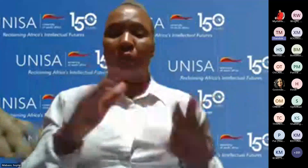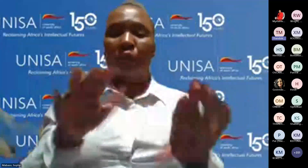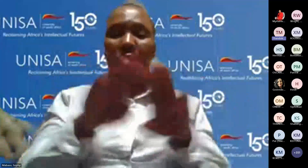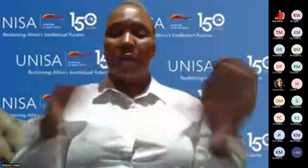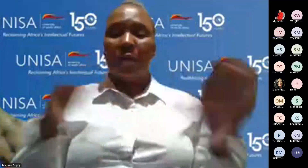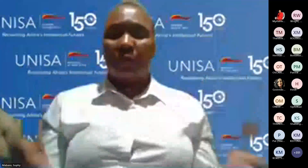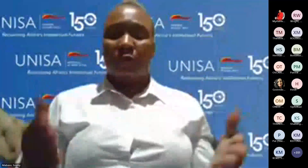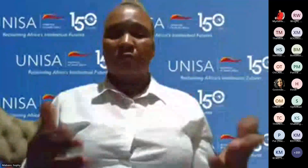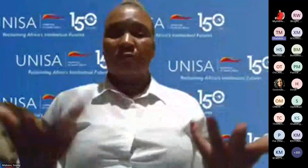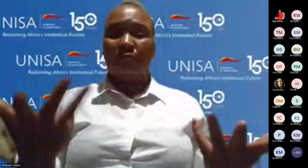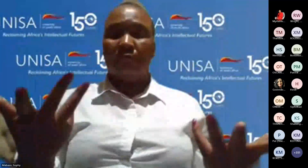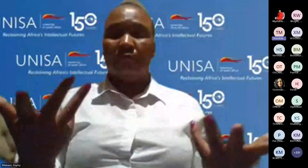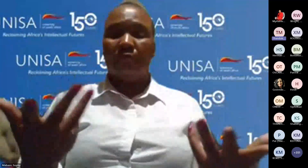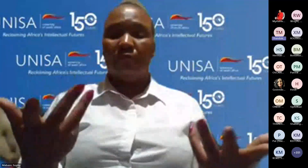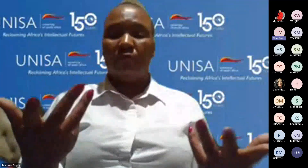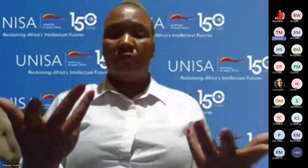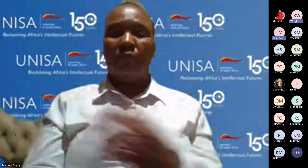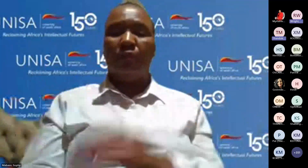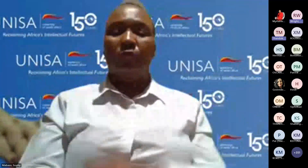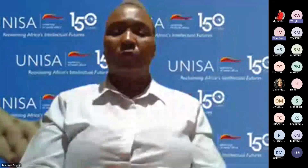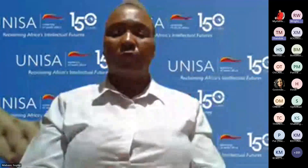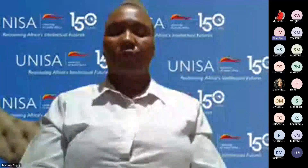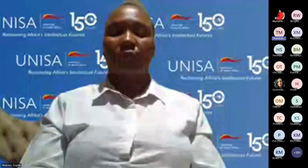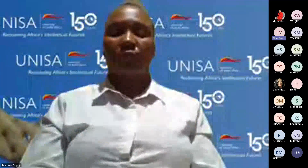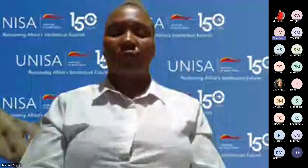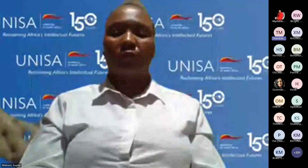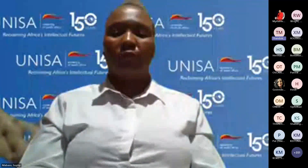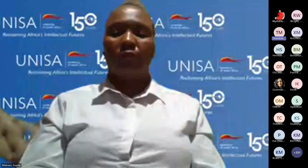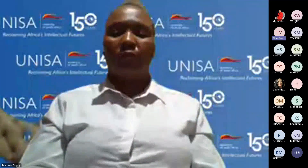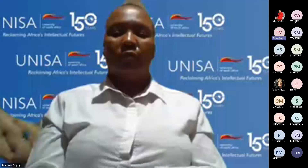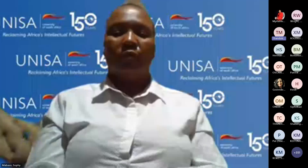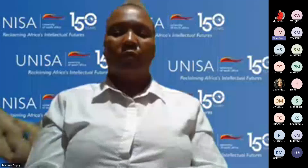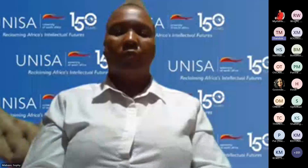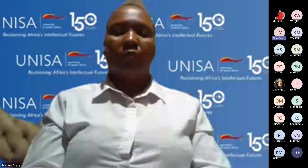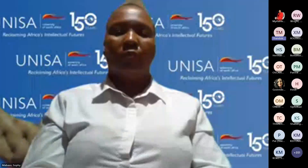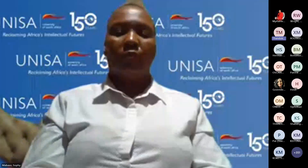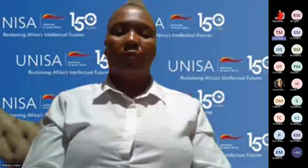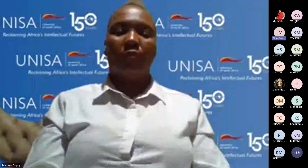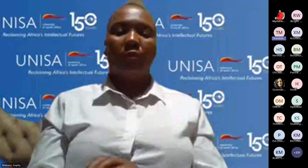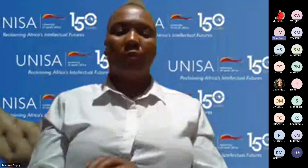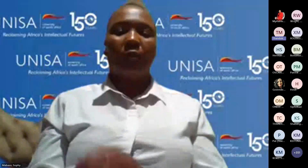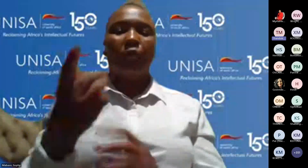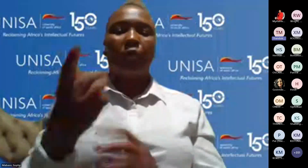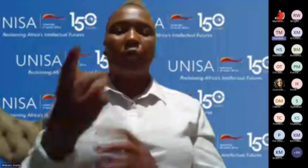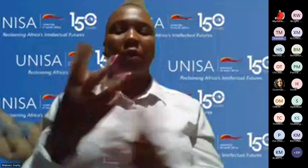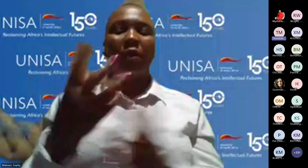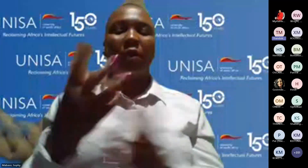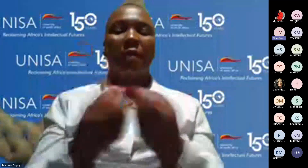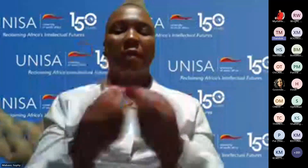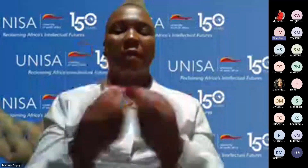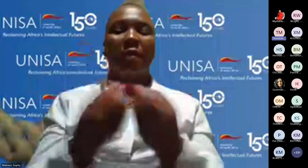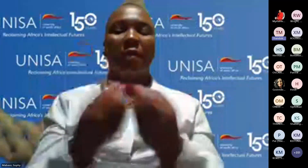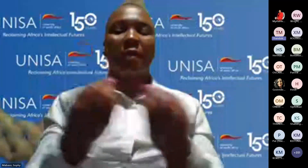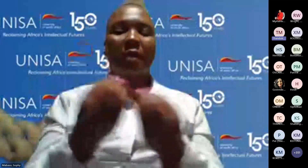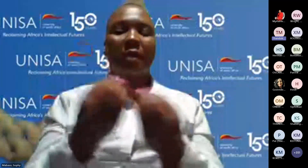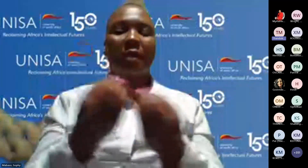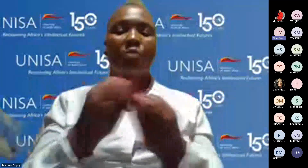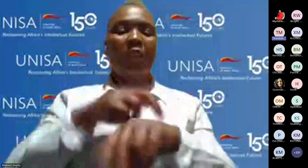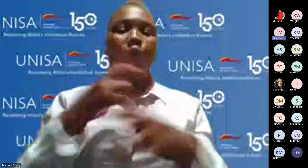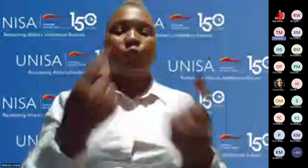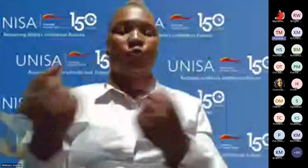reflect your actual position. The only thing that we're required to do is to, while